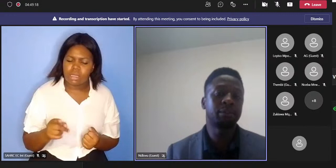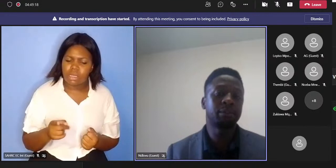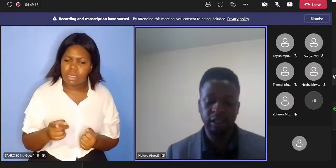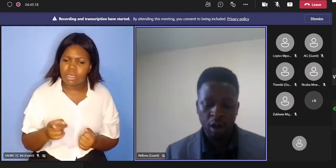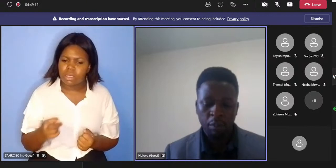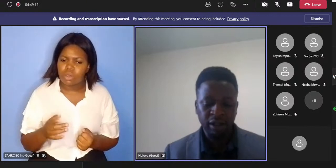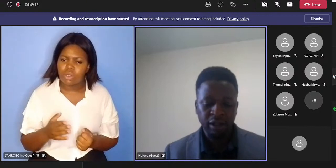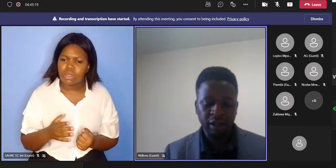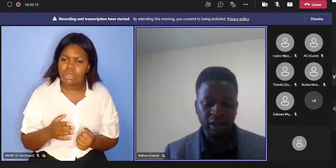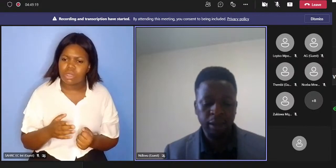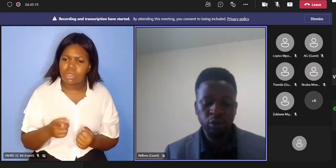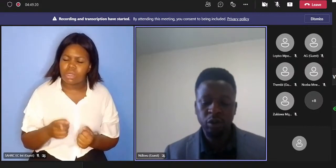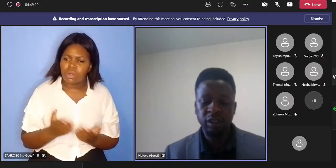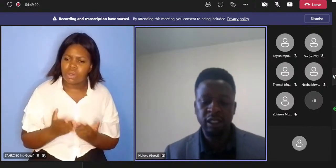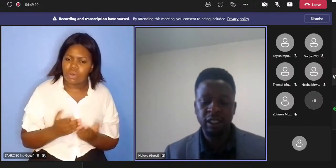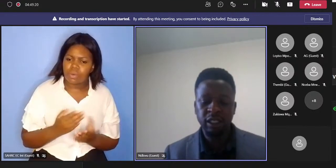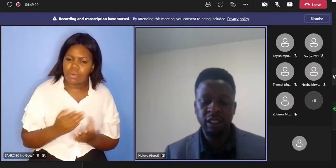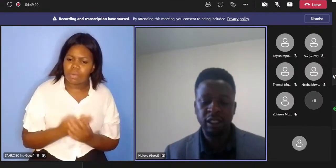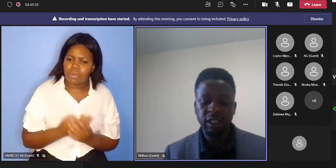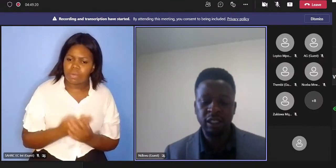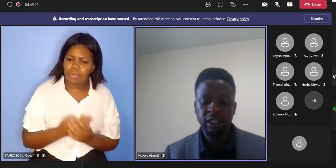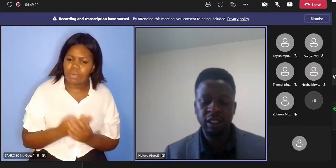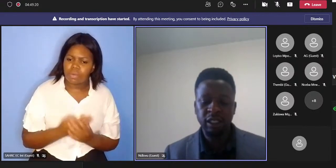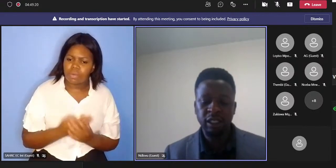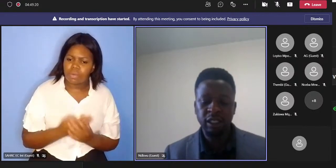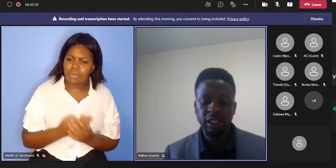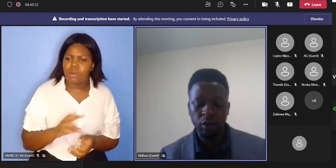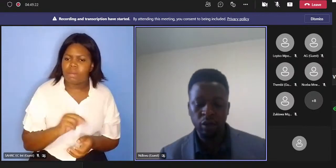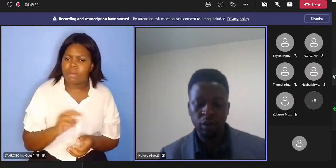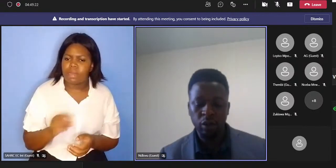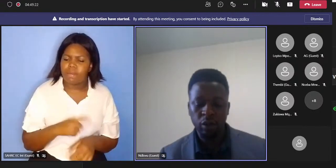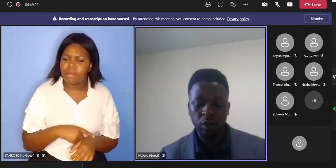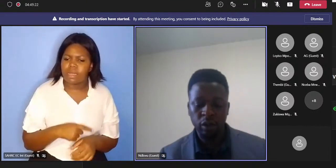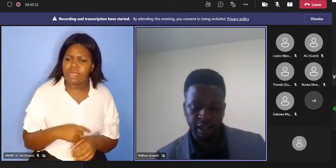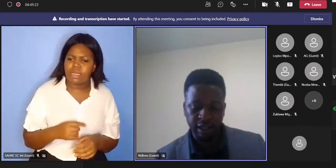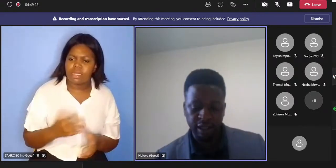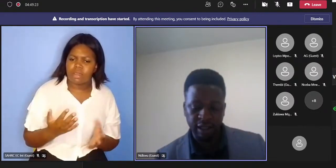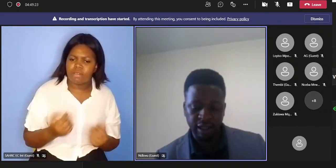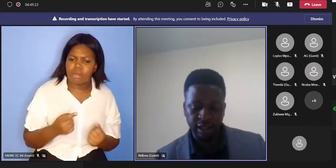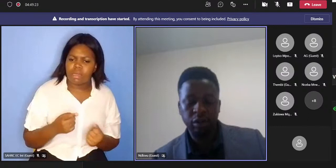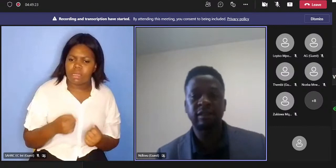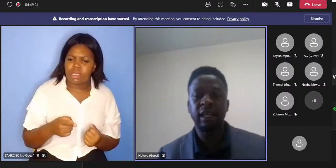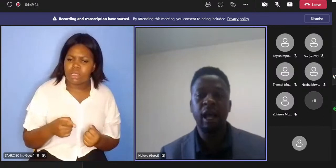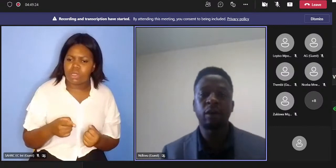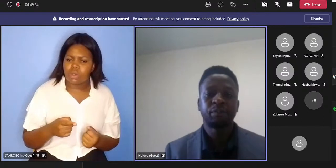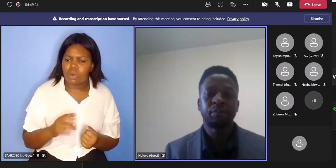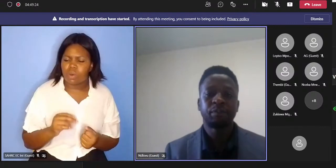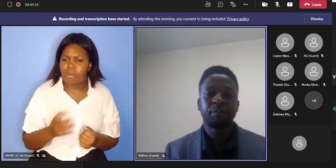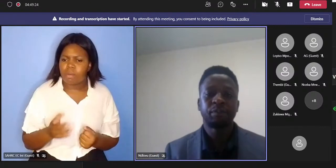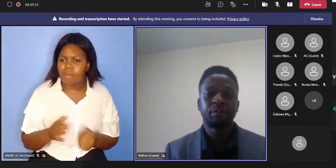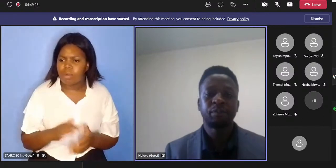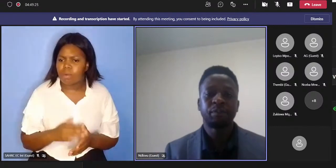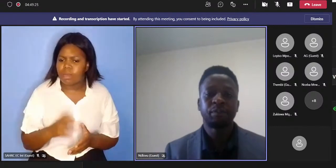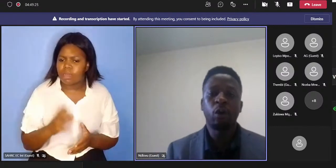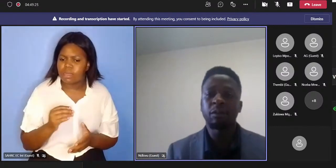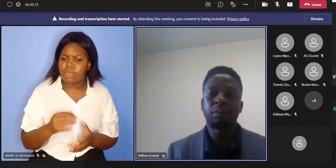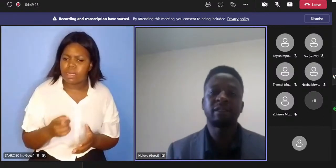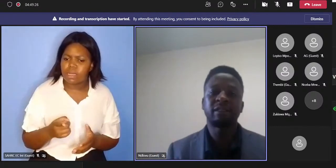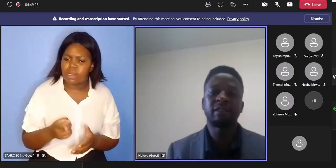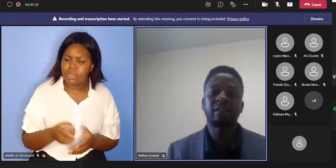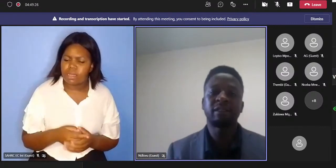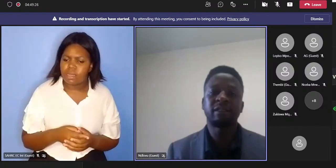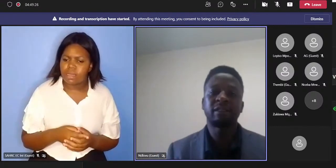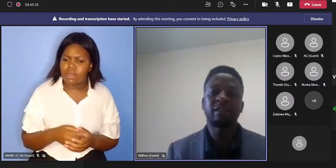admission policy says so. But sometimes what we see is that these policies are not expressly, said out or